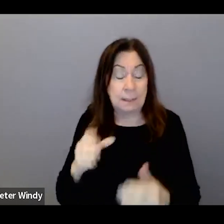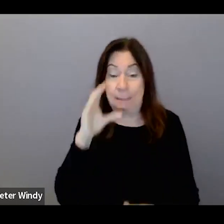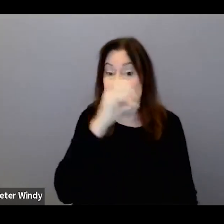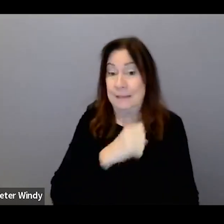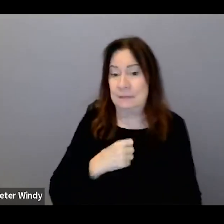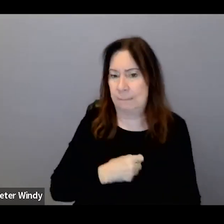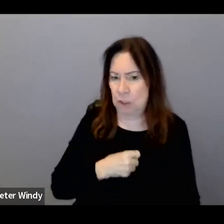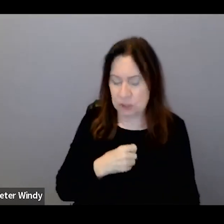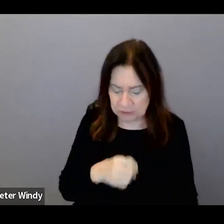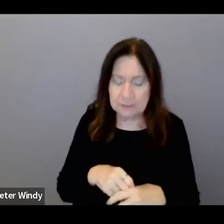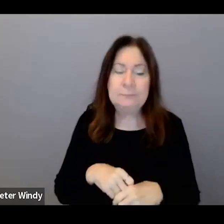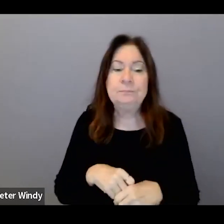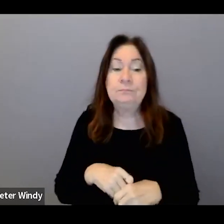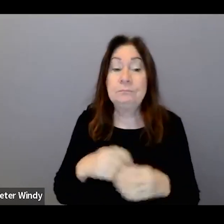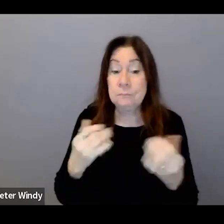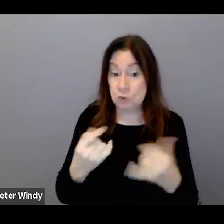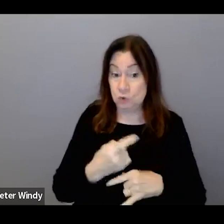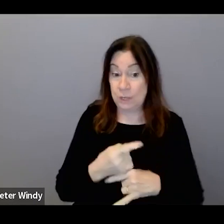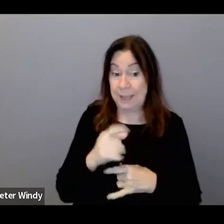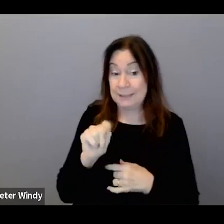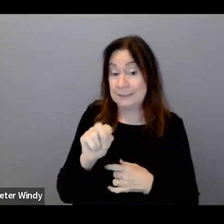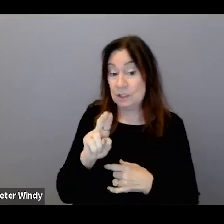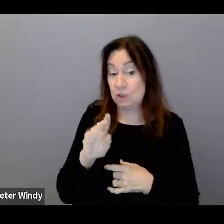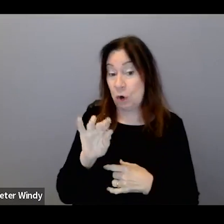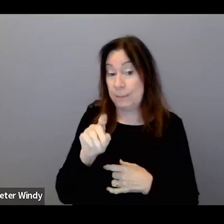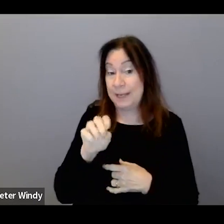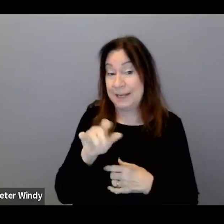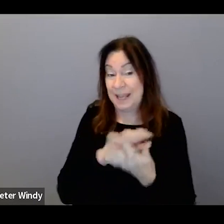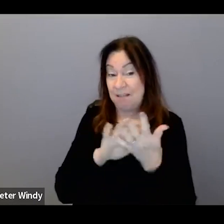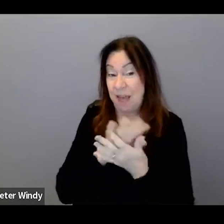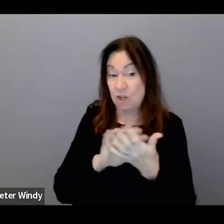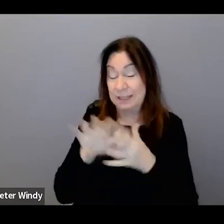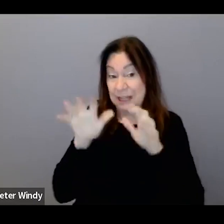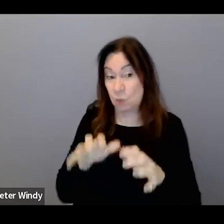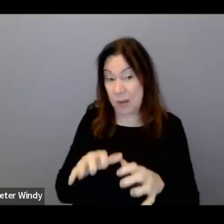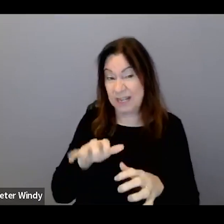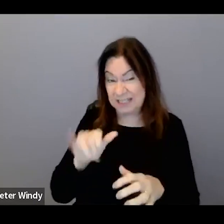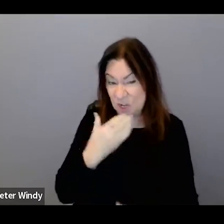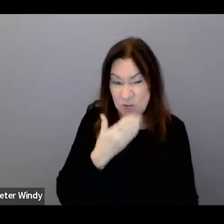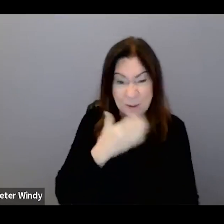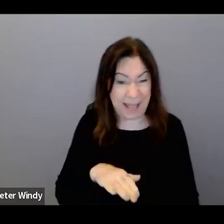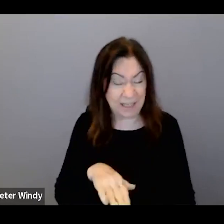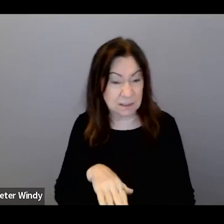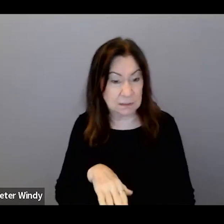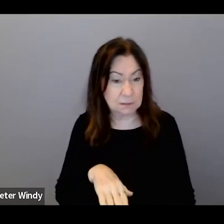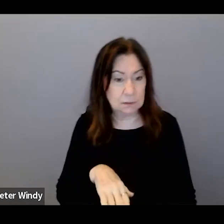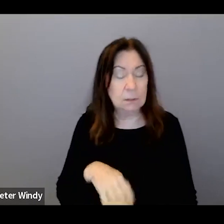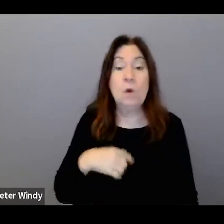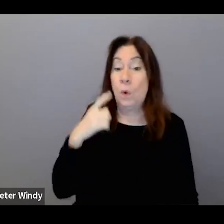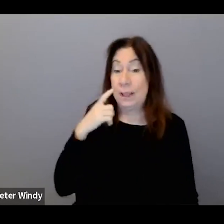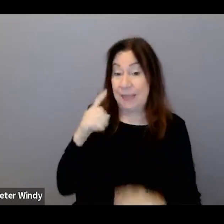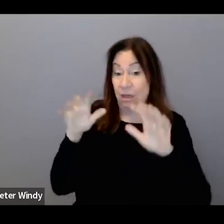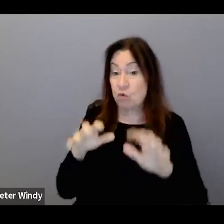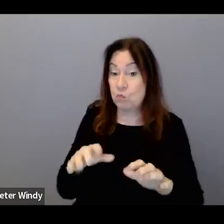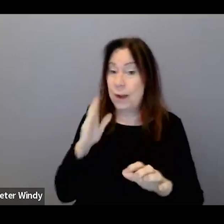apologize if I did, but today's turbidity and this is rainfall, good or bad? This is, we think, going to end up being